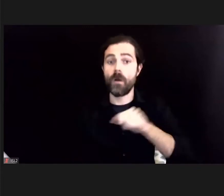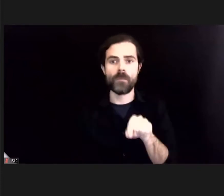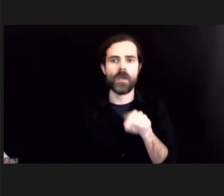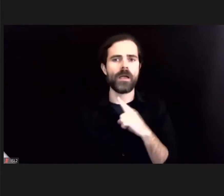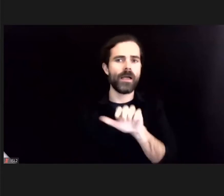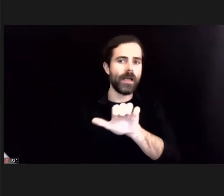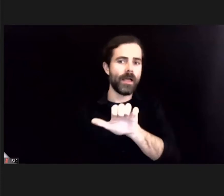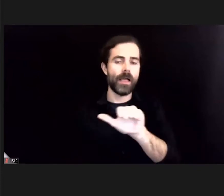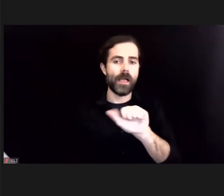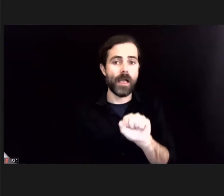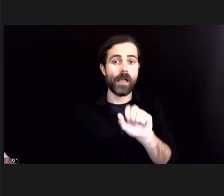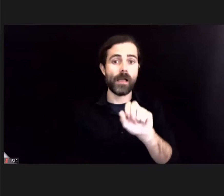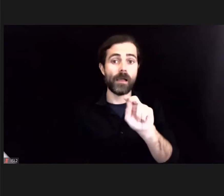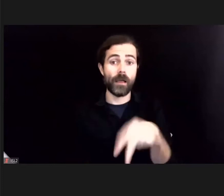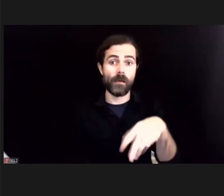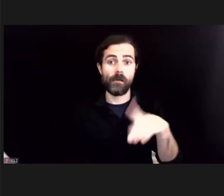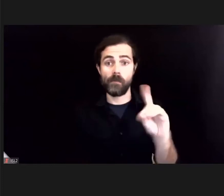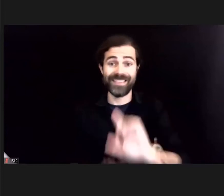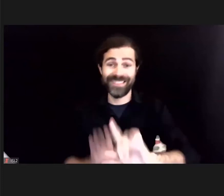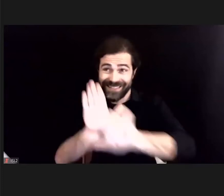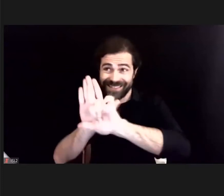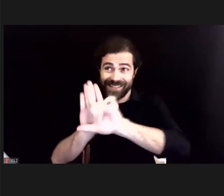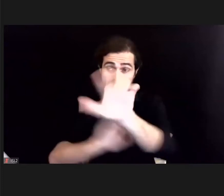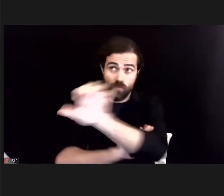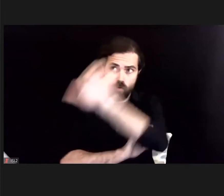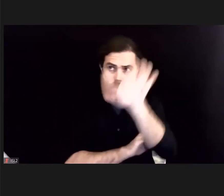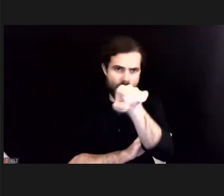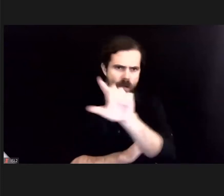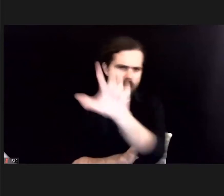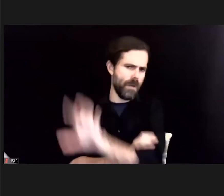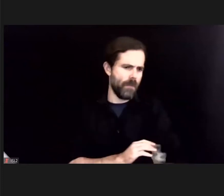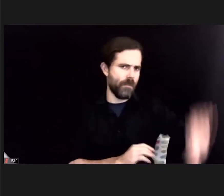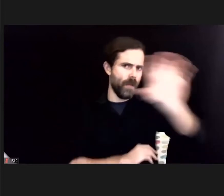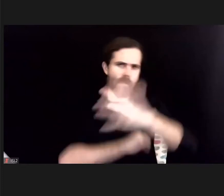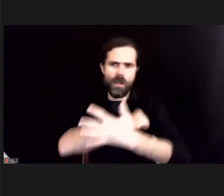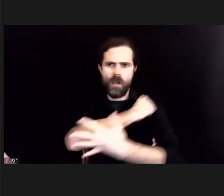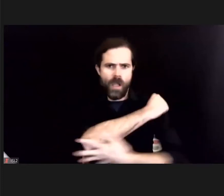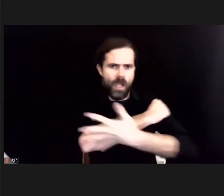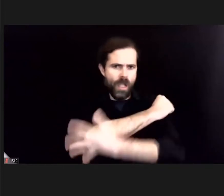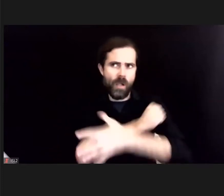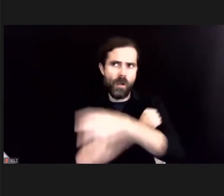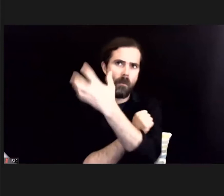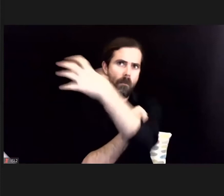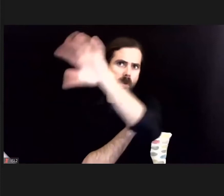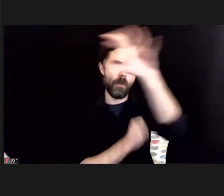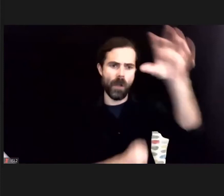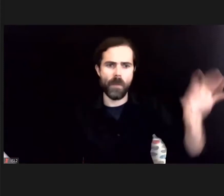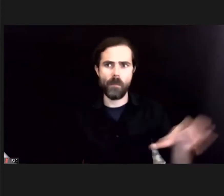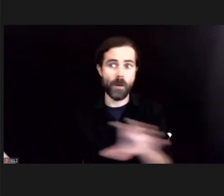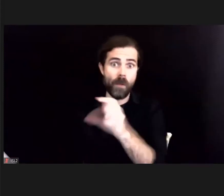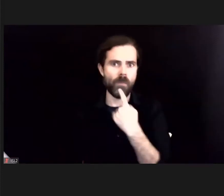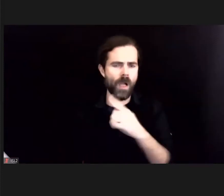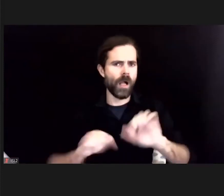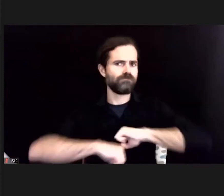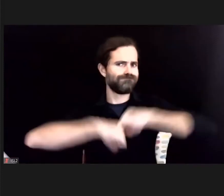UNCRPD that has been ratified by the European member states, and several strategies and directives have been put in place, as was stated before, and we